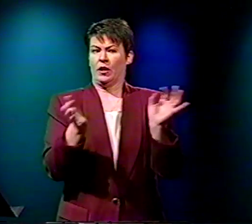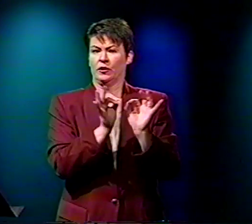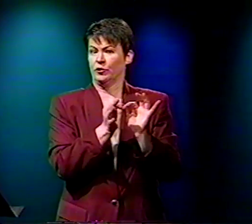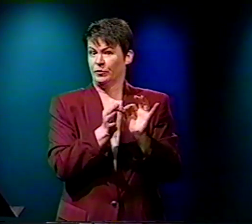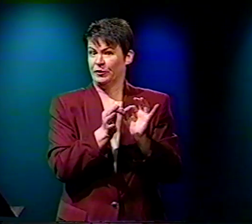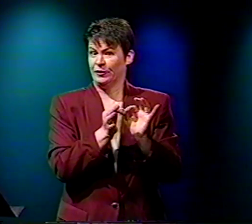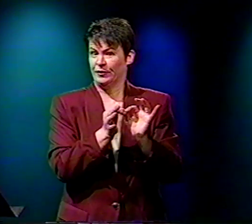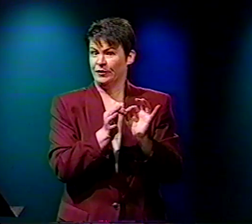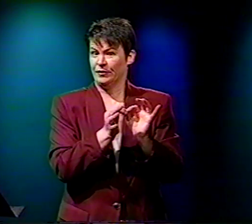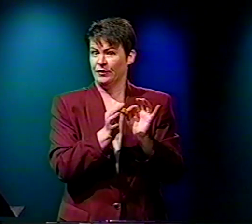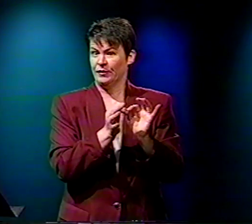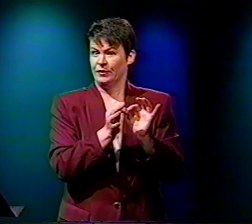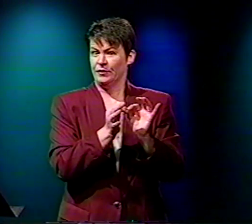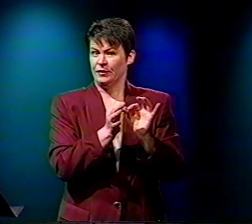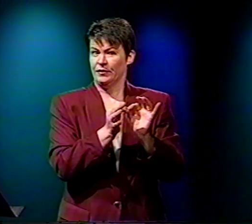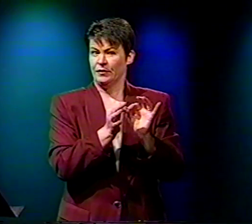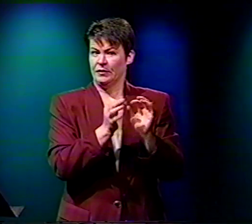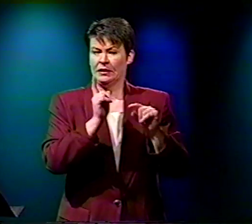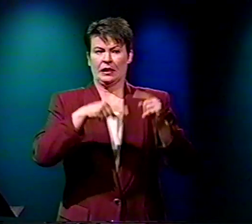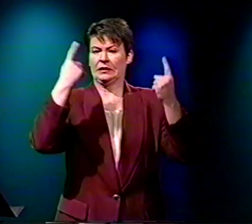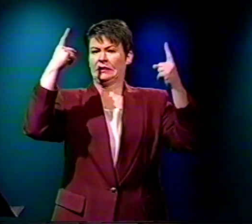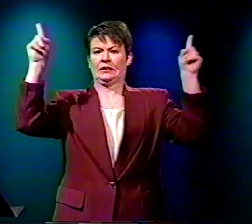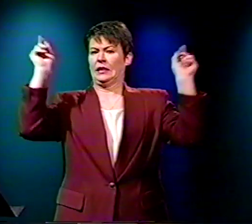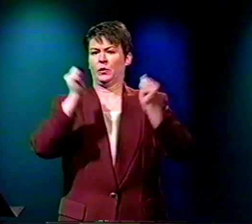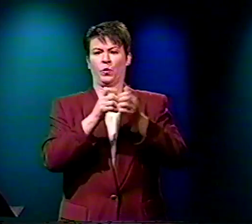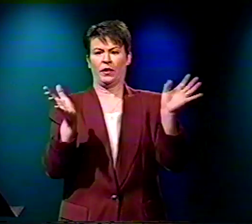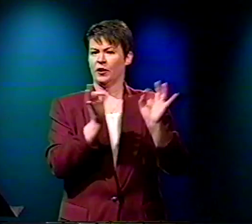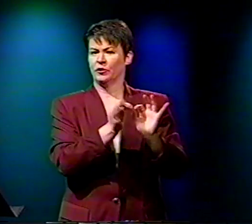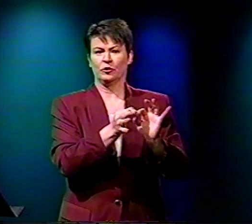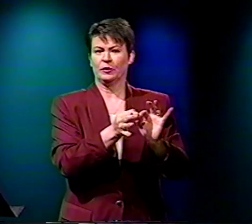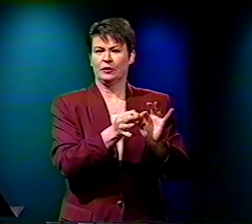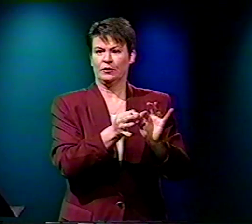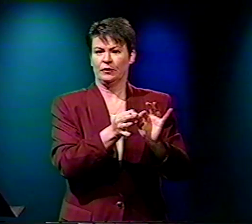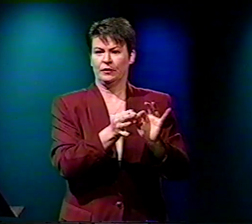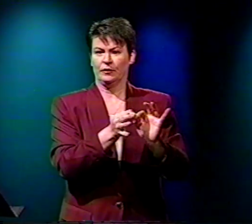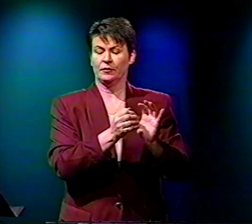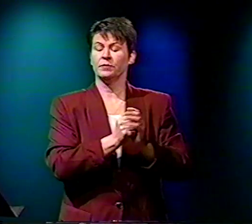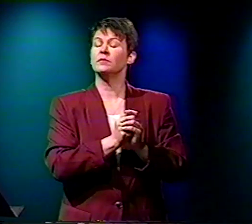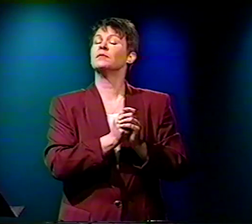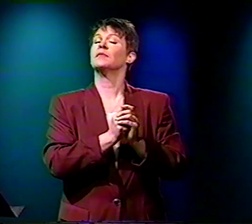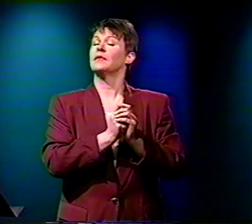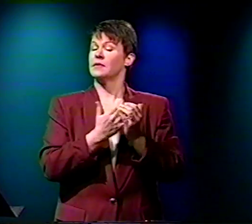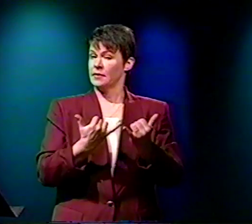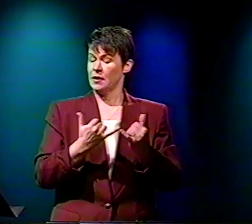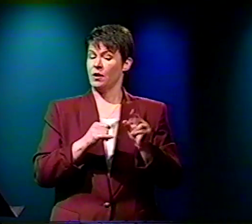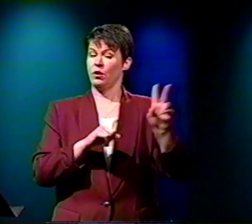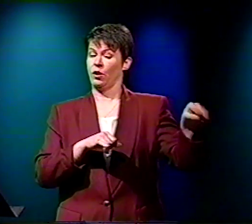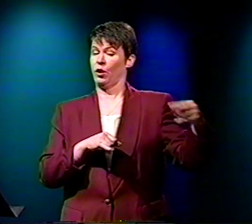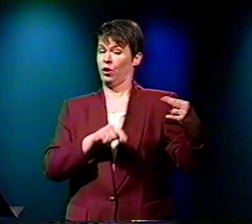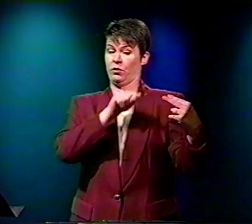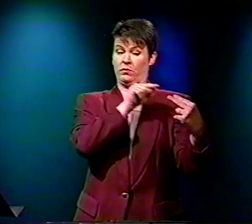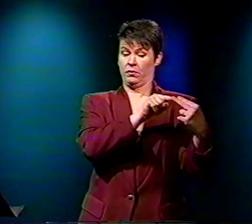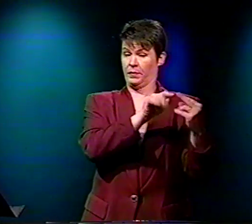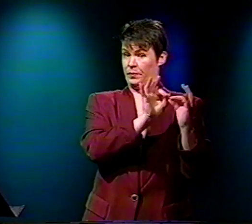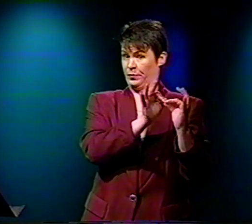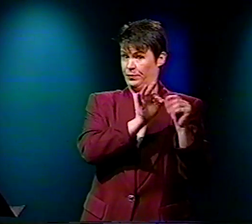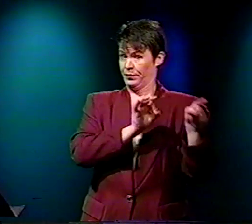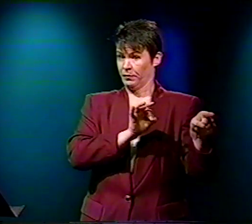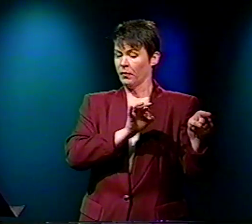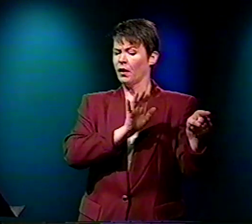they're afraid that they would not be able to live without interpreter services. They can't imagine being able to function without the interpreter there. Now, if you